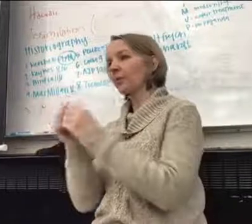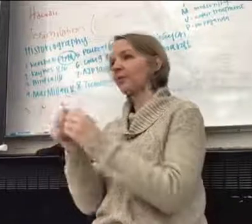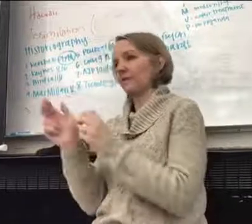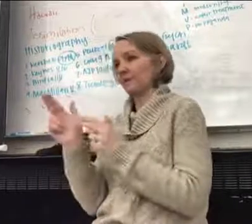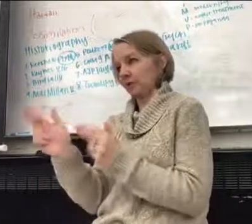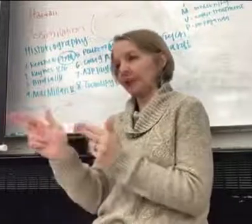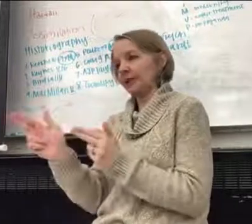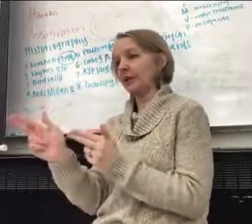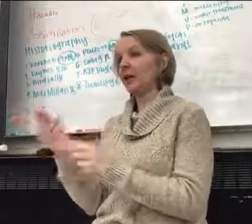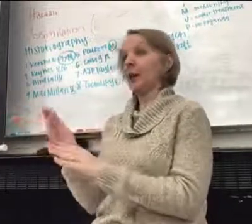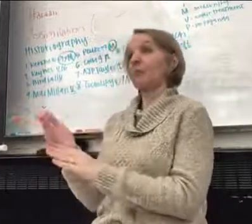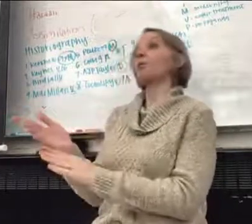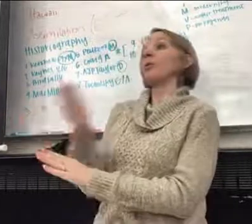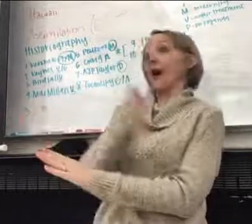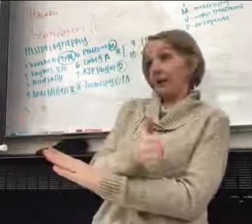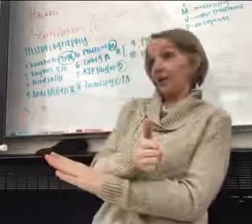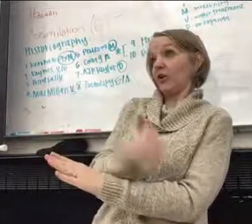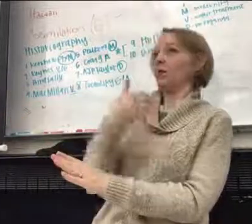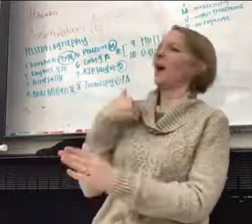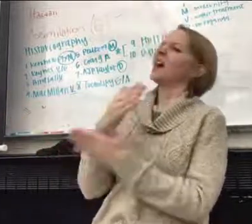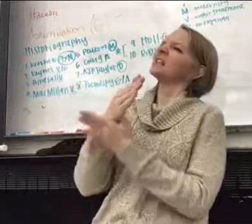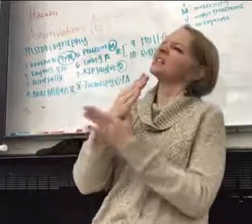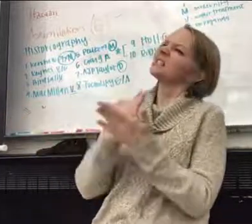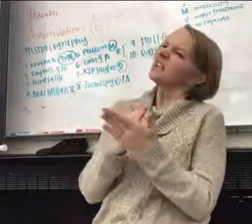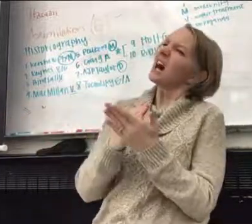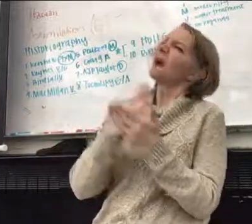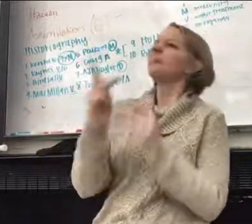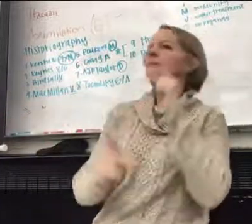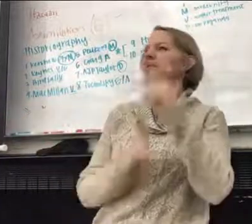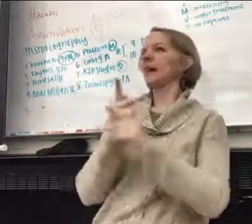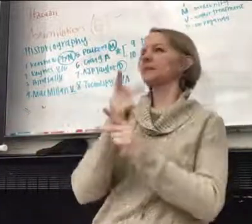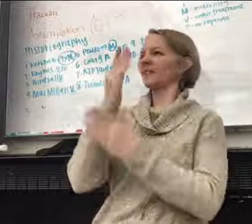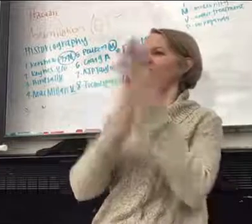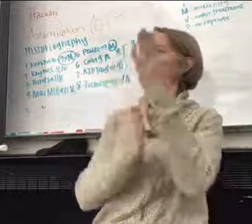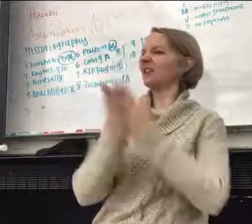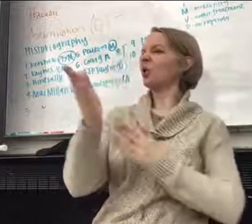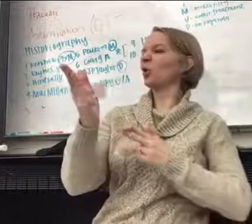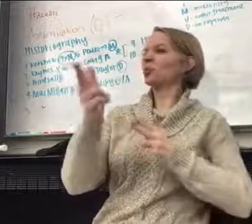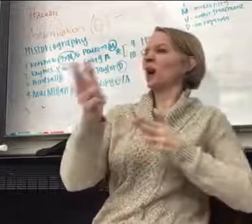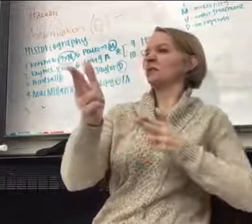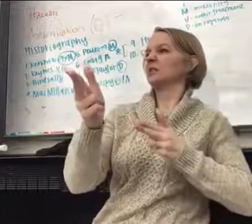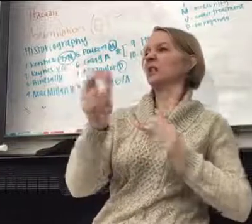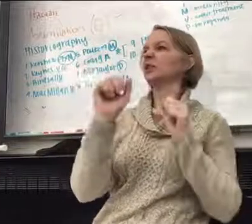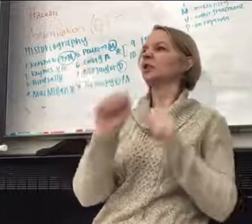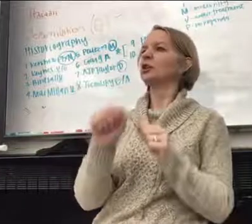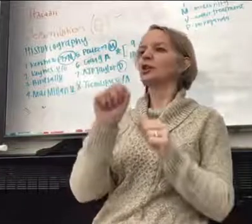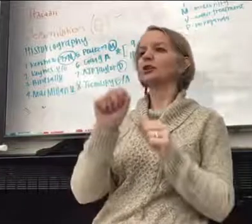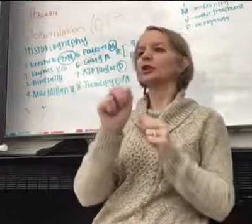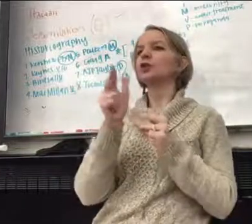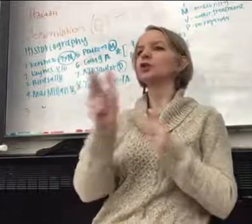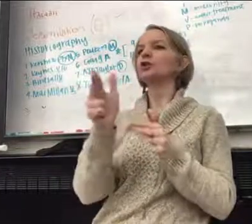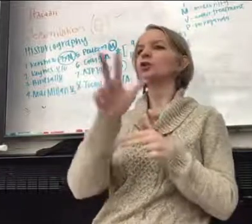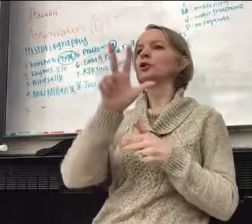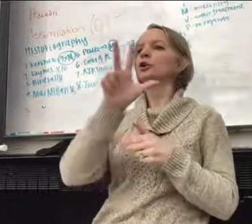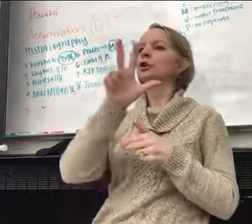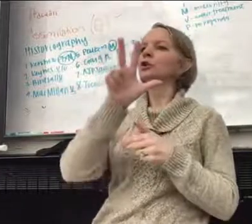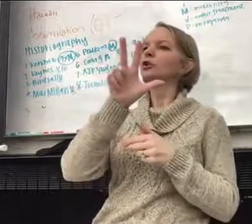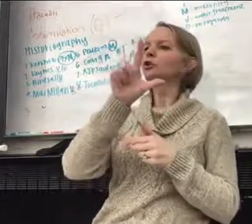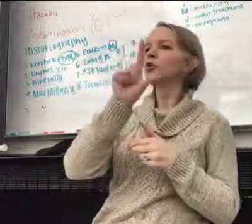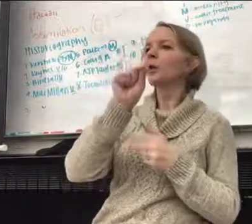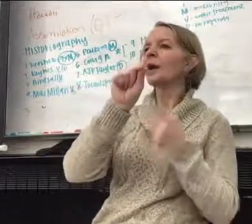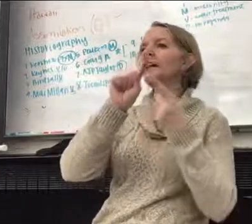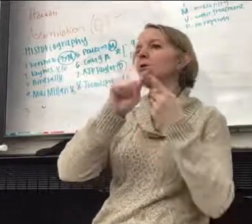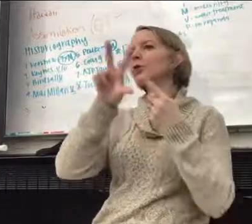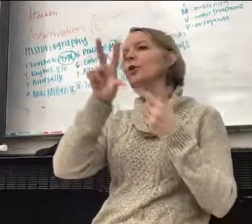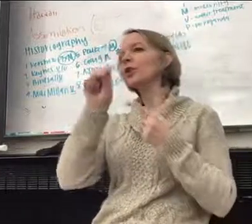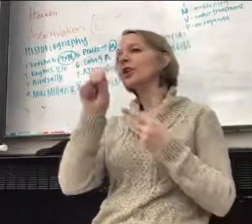to this, we did have some types of handheld machine guns. Could shoot maybe 30, 50 rounds in about 2 to 3 minutes. That's really